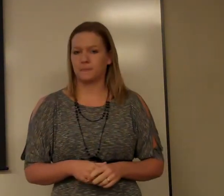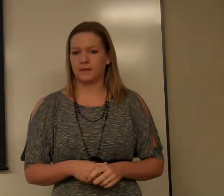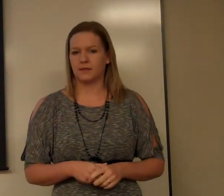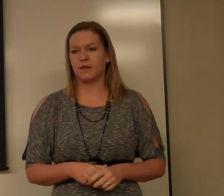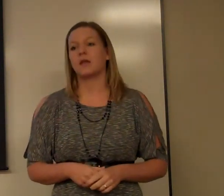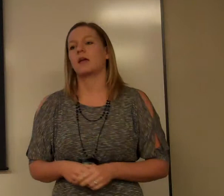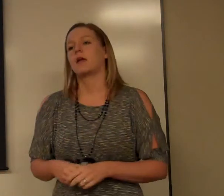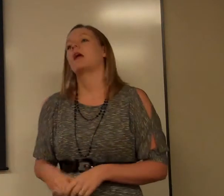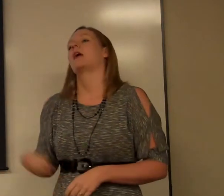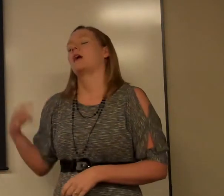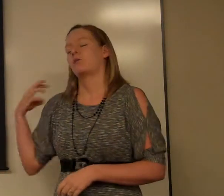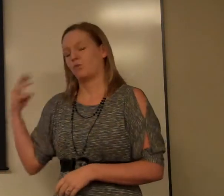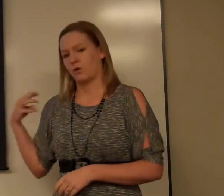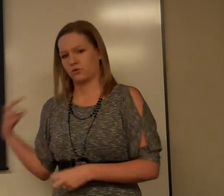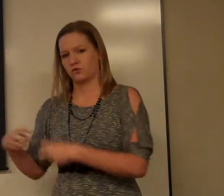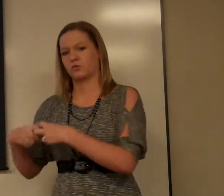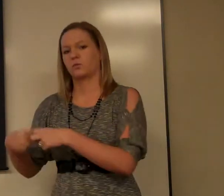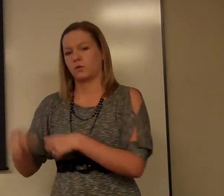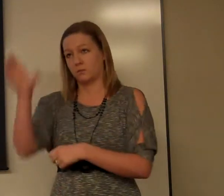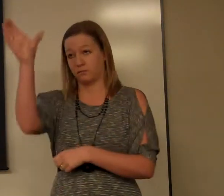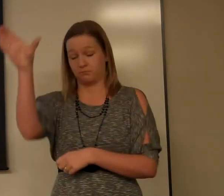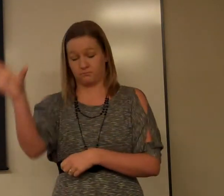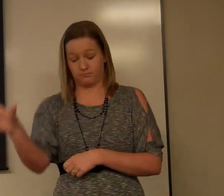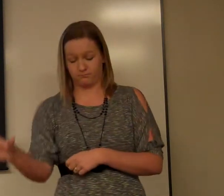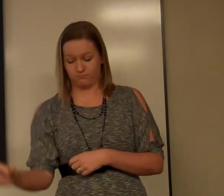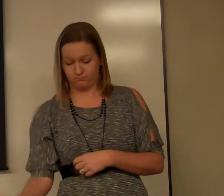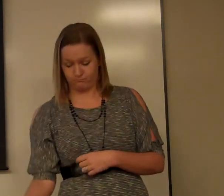And we have Washington's problems.